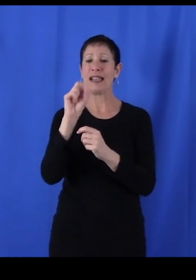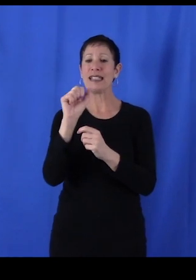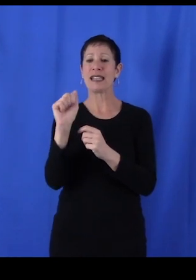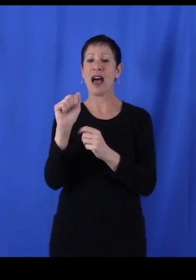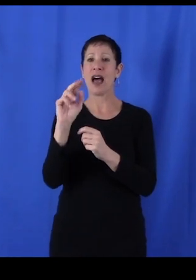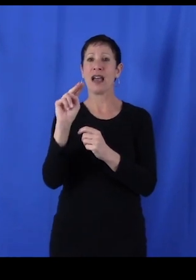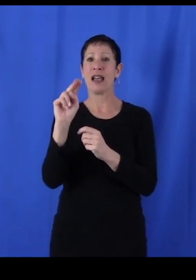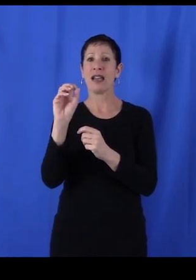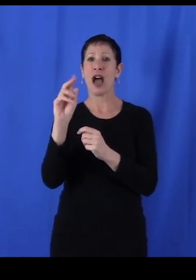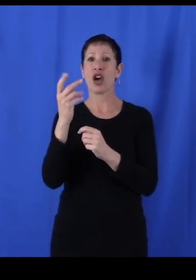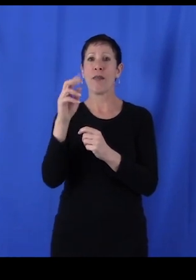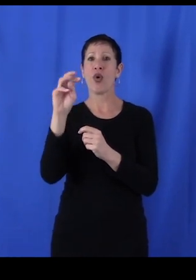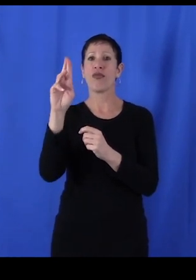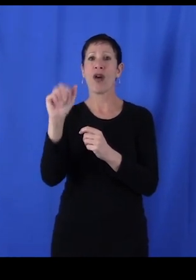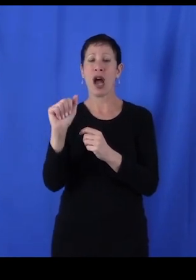Trash Fire.